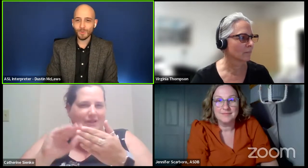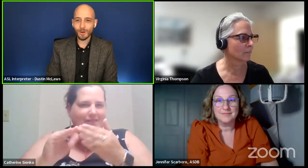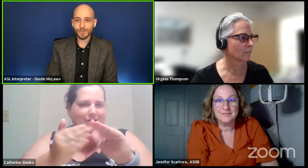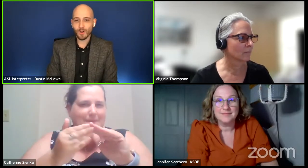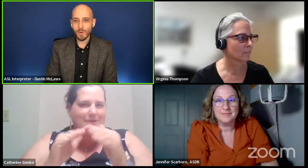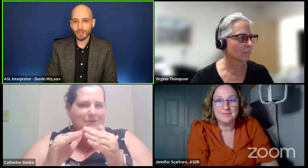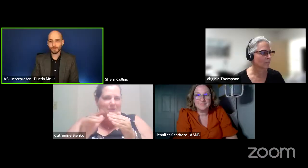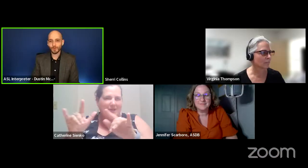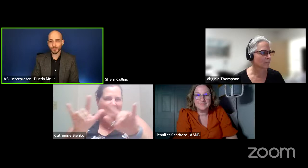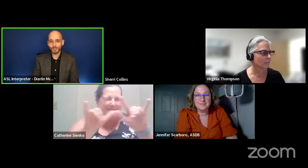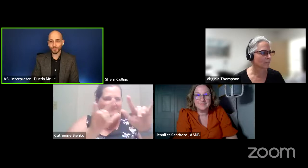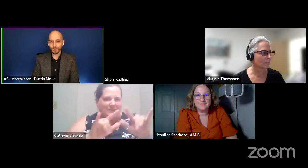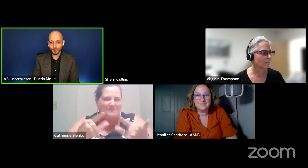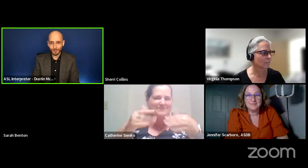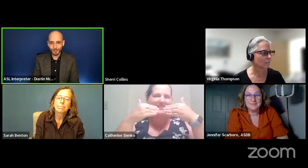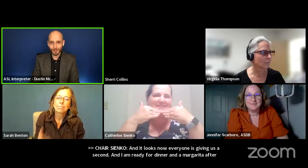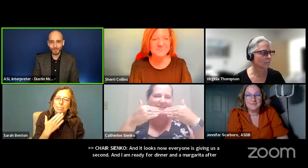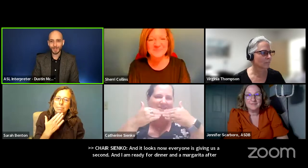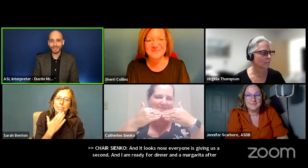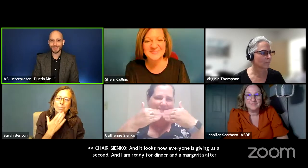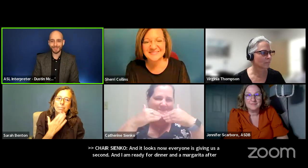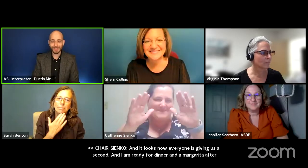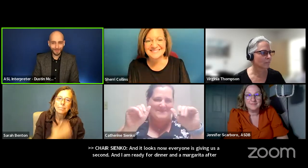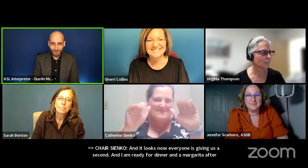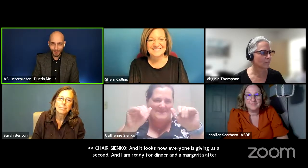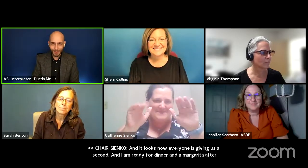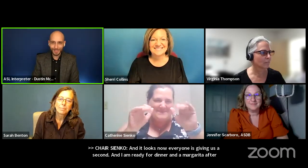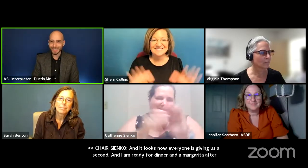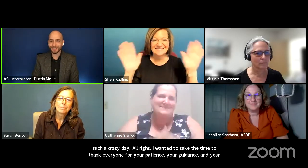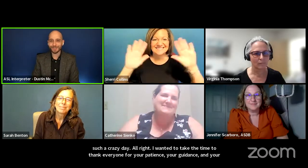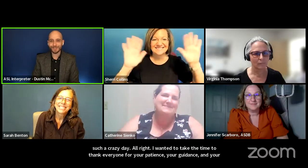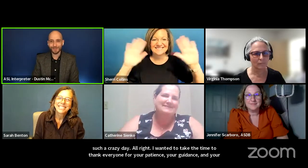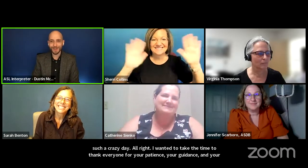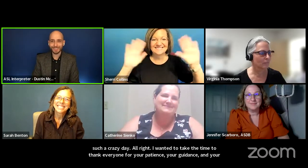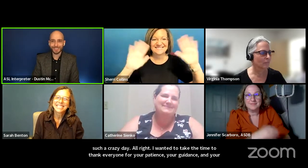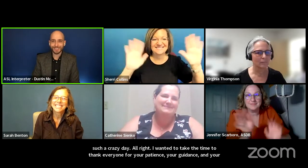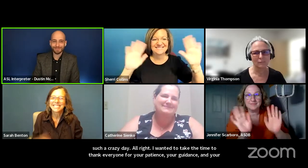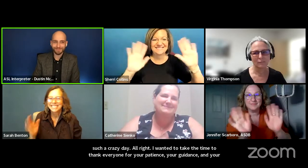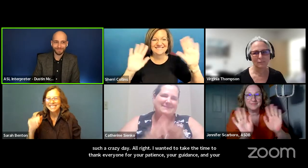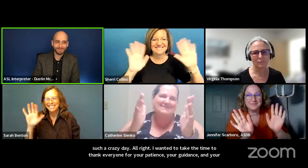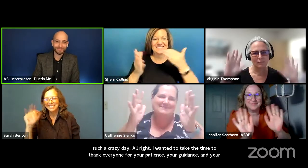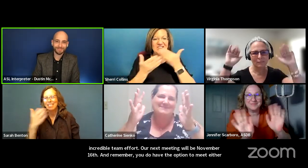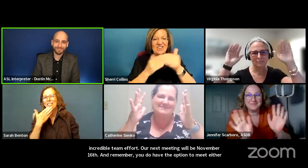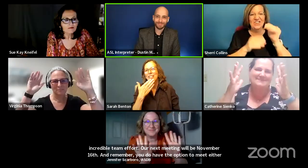Thank you all so much for what you do for the community. Love you all. Thank you so much.